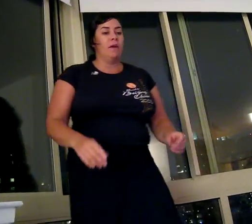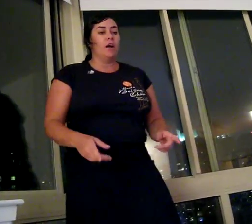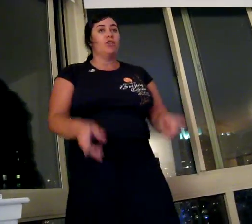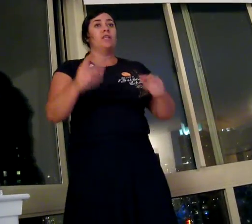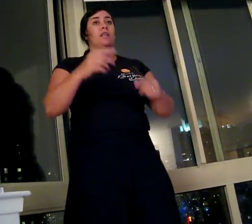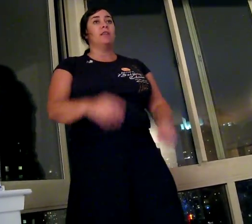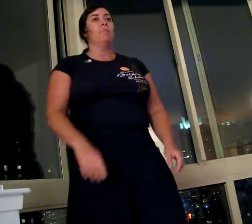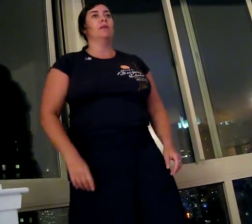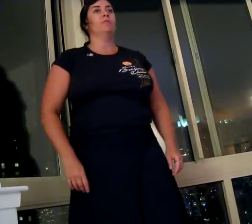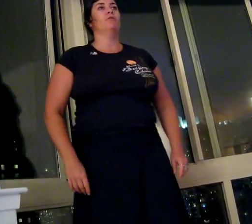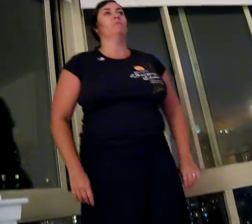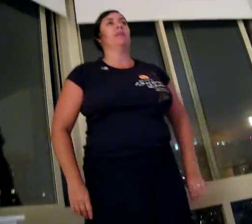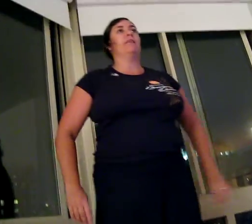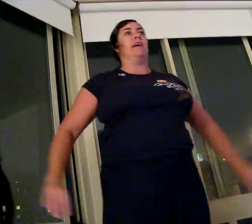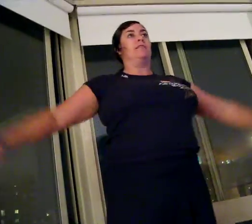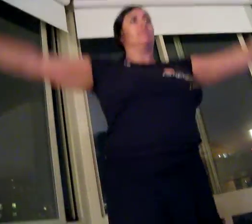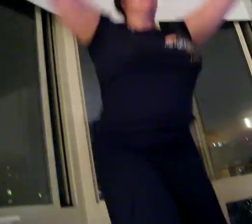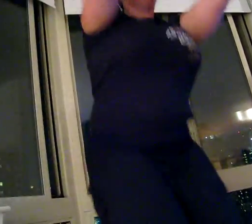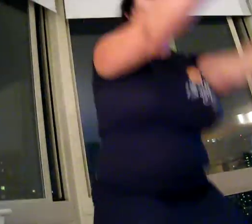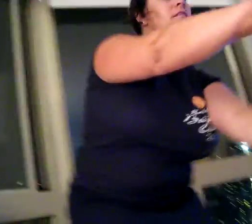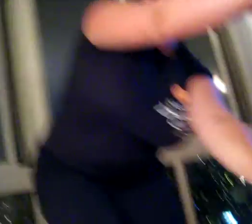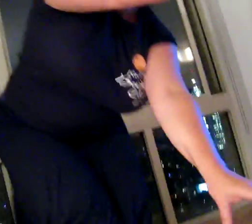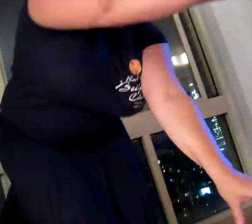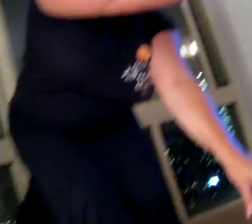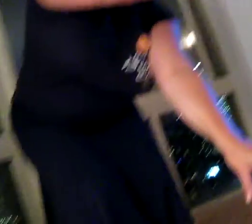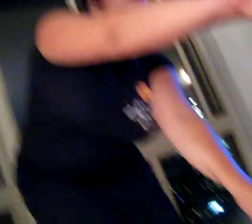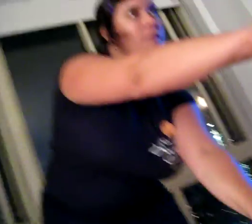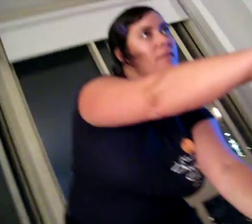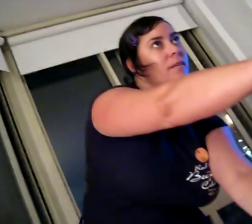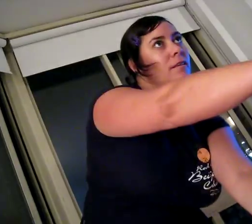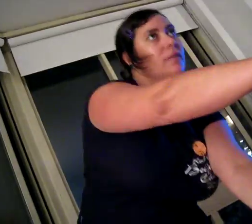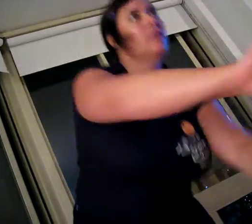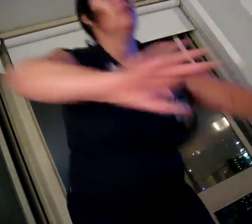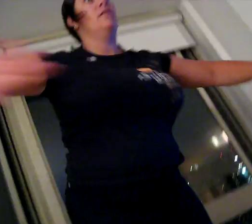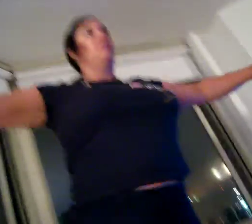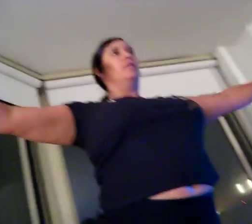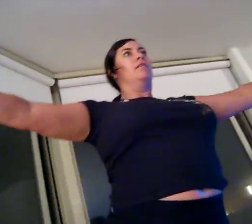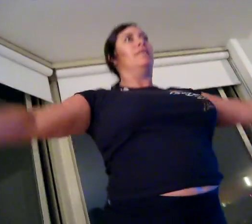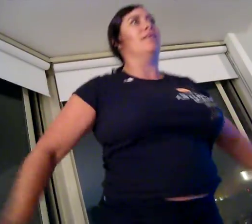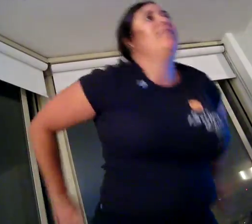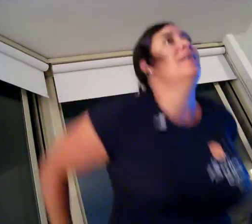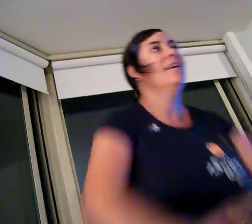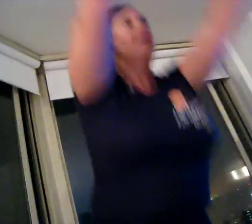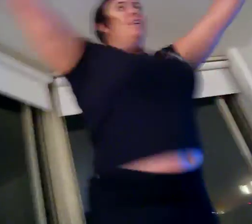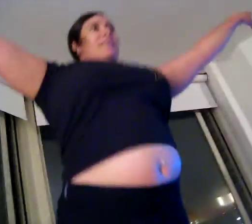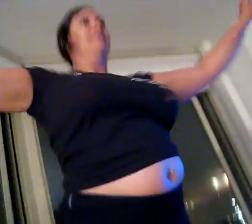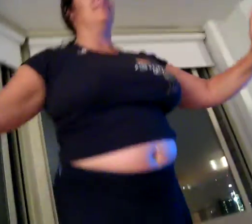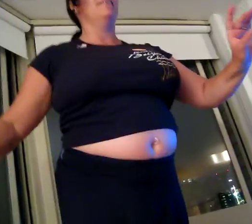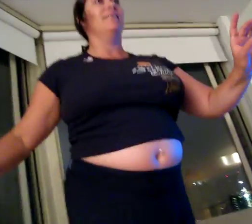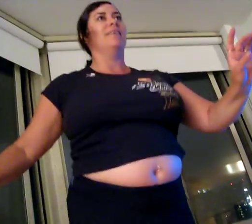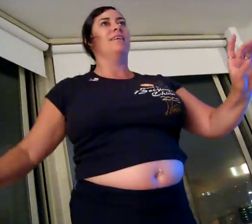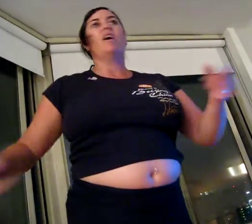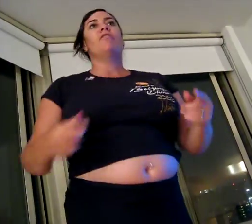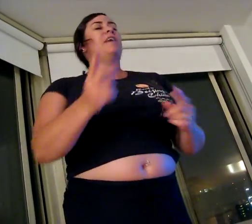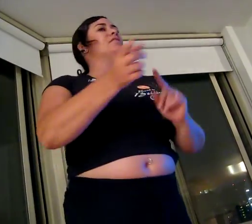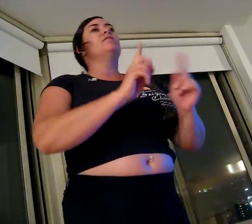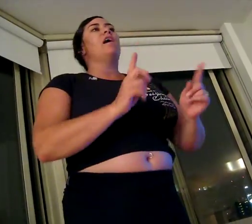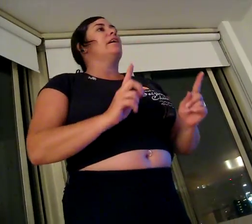because she did a tumbling move and went like this. Right. And then you'll stop. Yes. That's not a